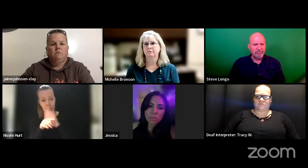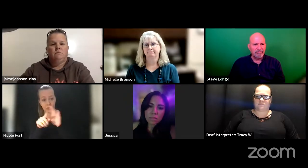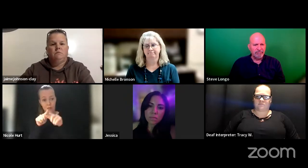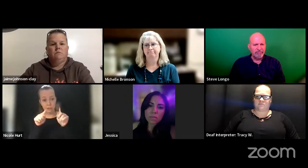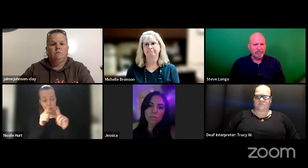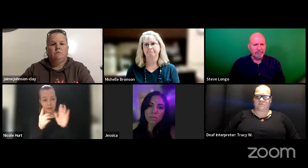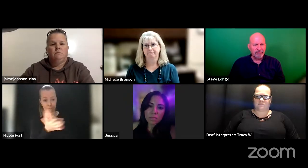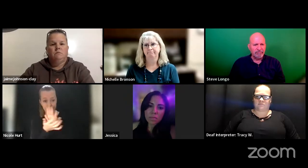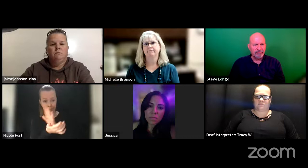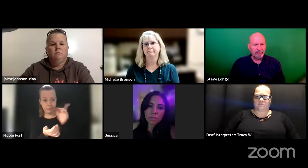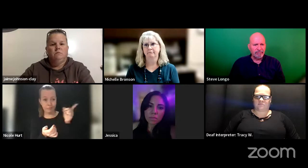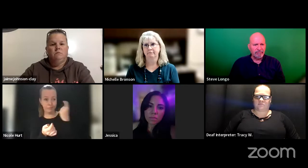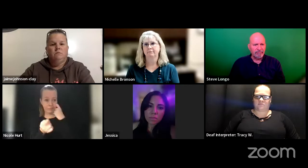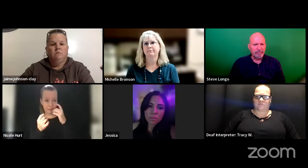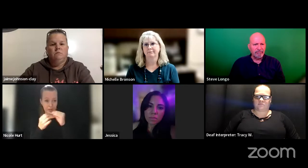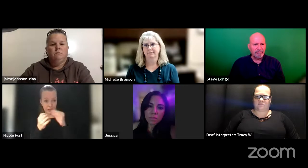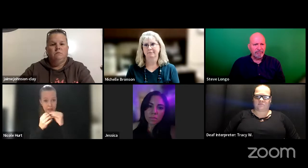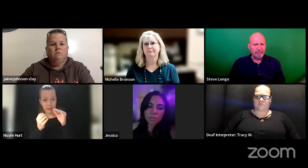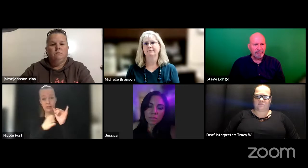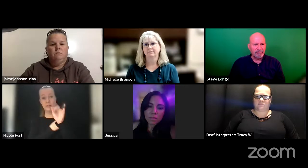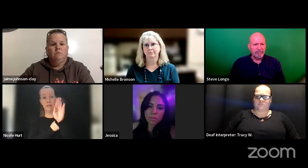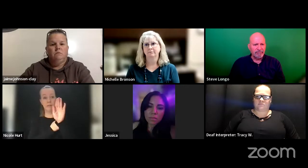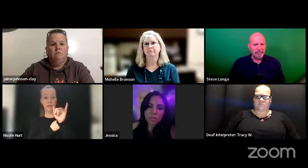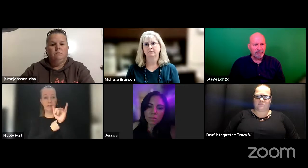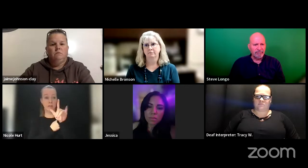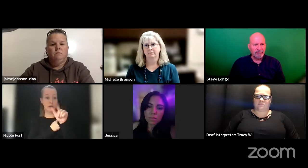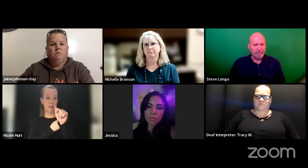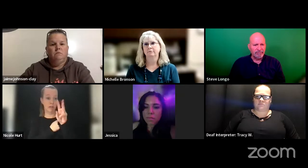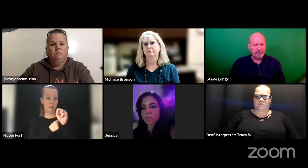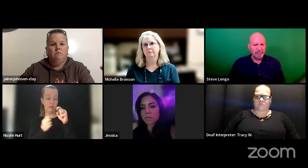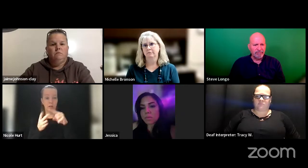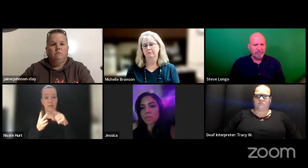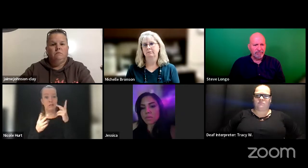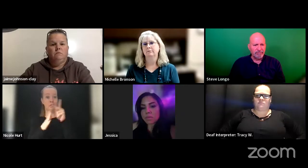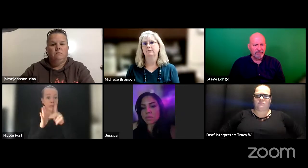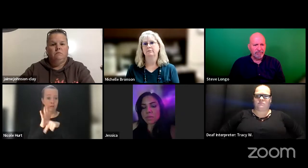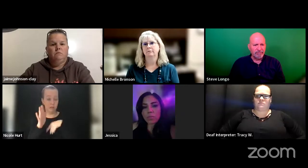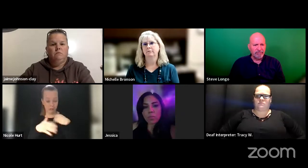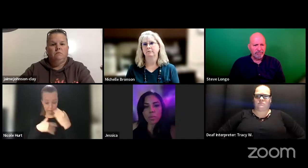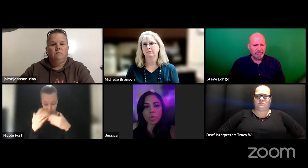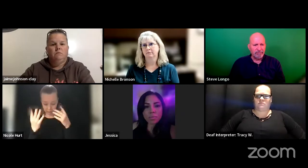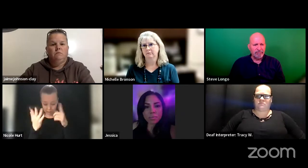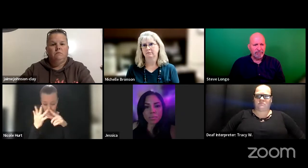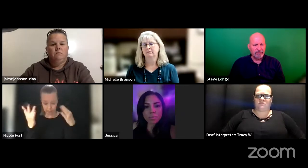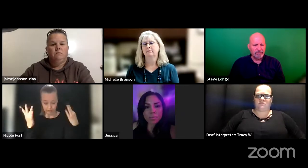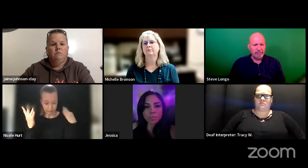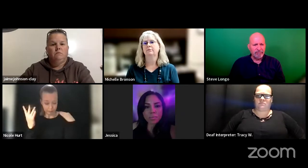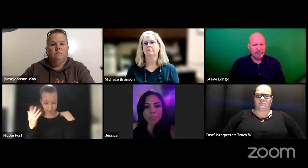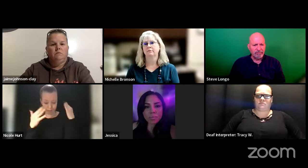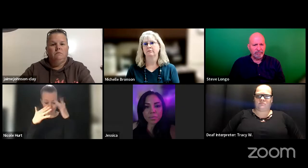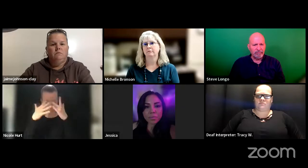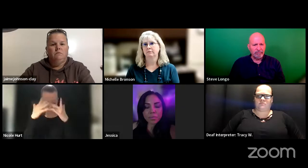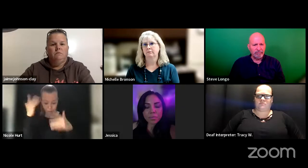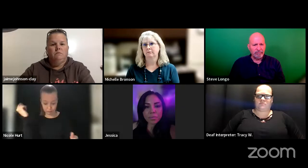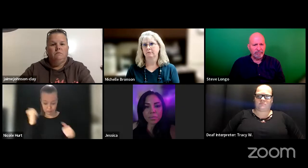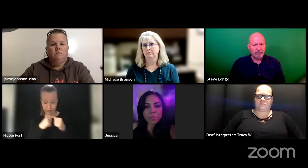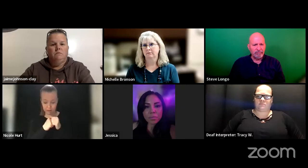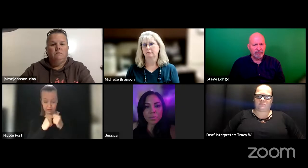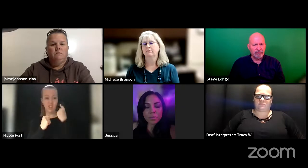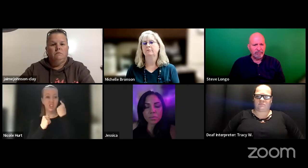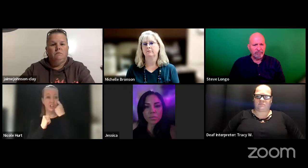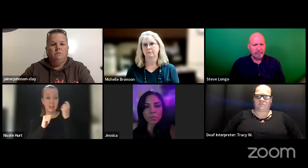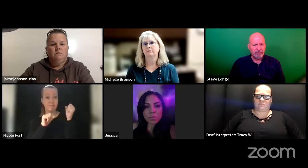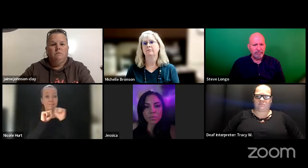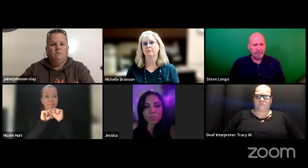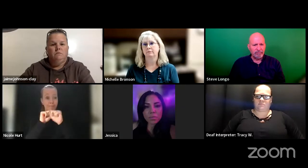Steve, our current president, has worked very hard, as he has just explained, in cleaning up our bylaws, our policies